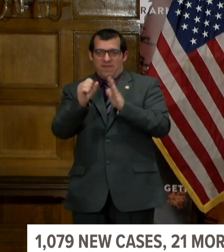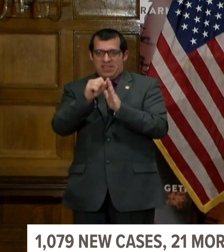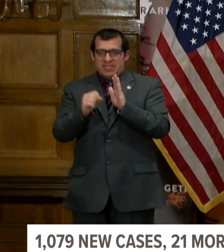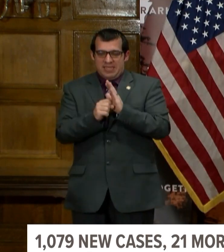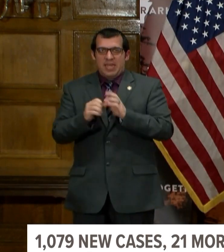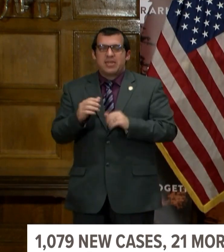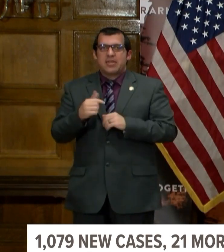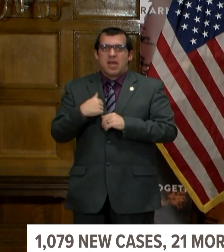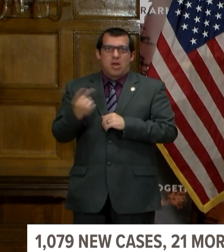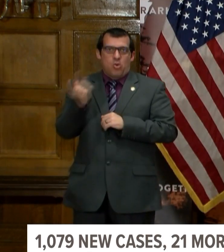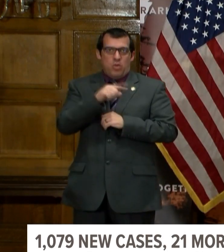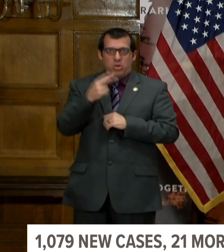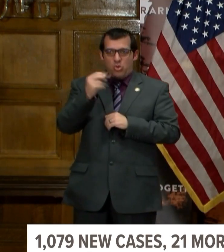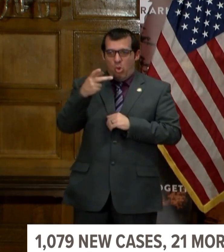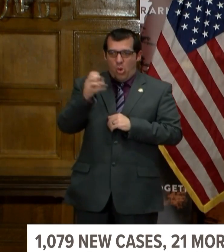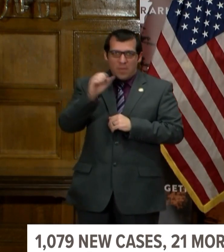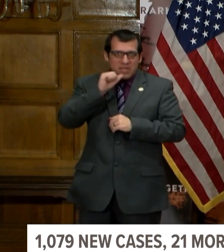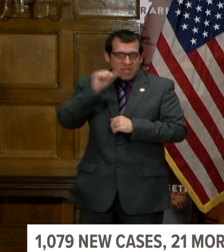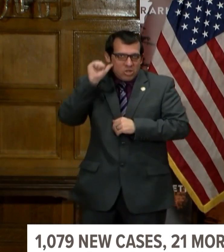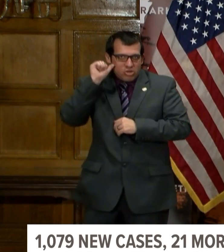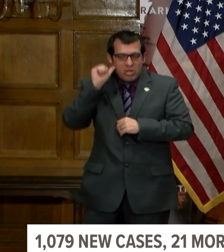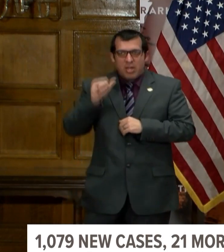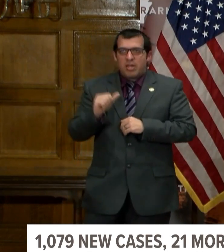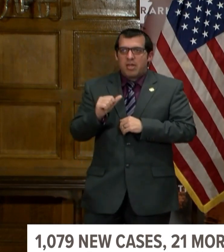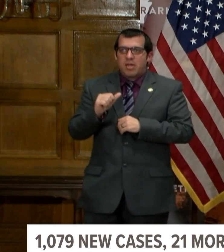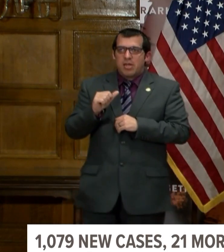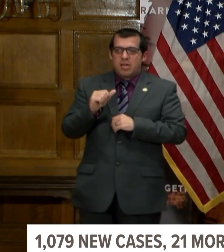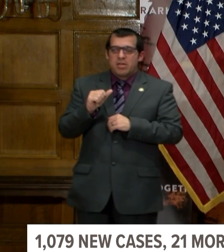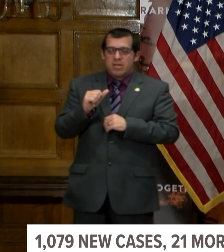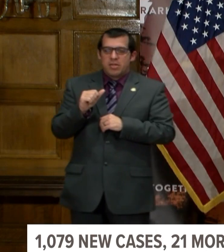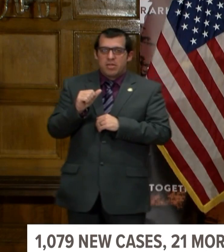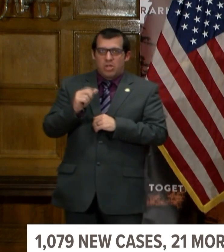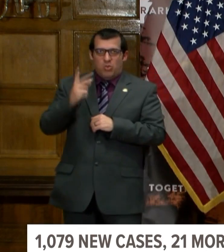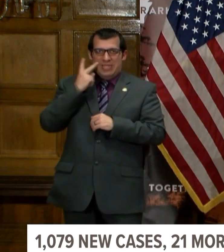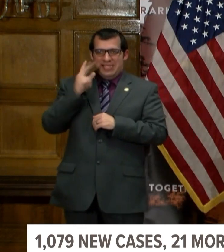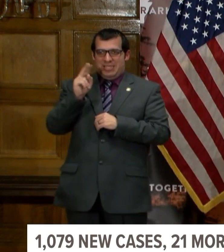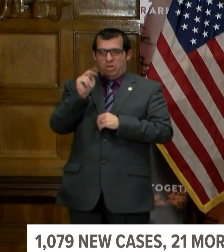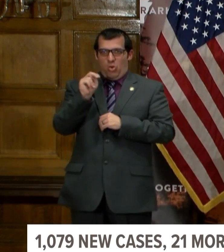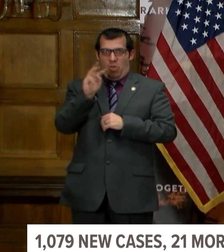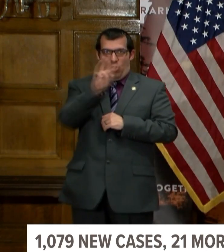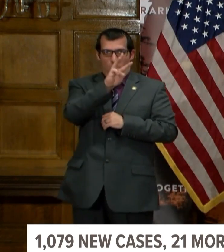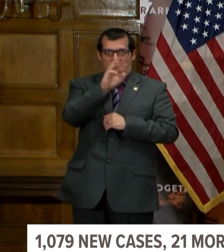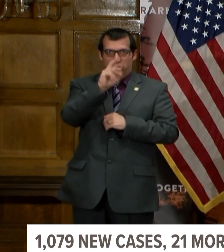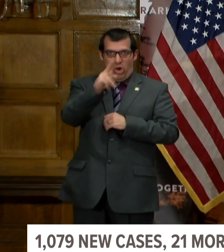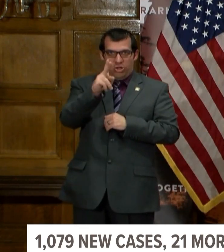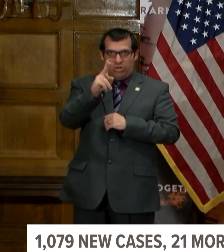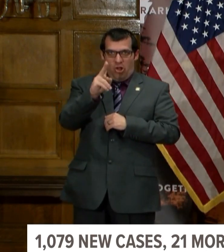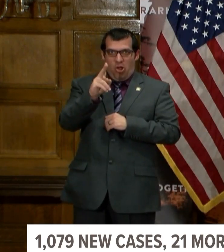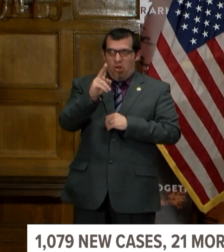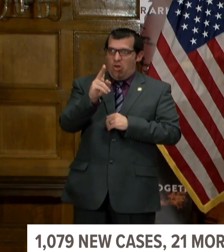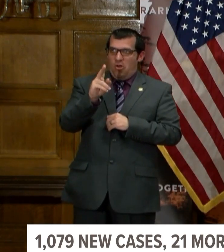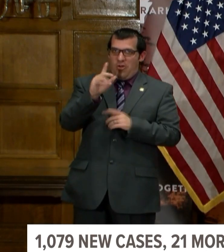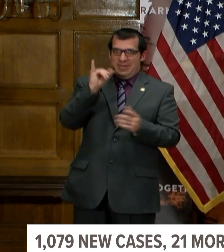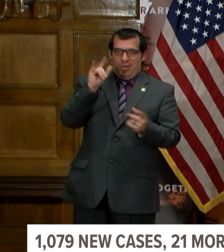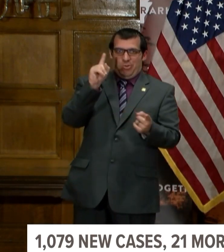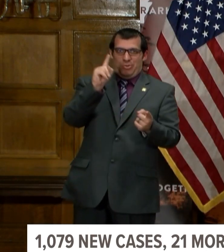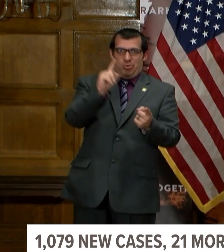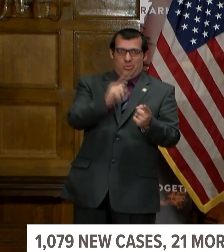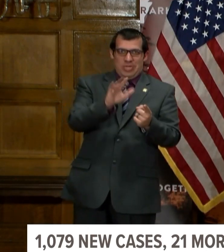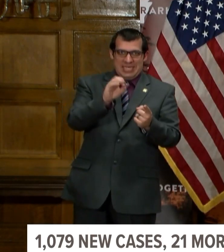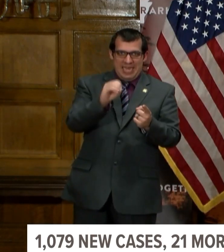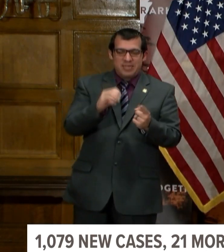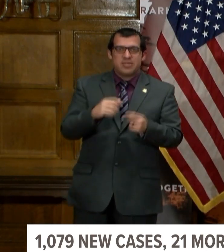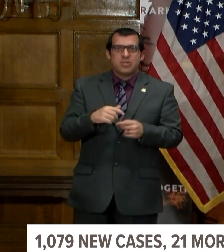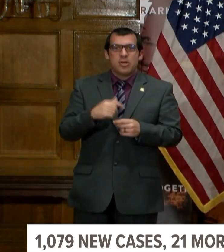down in Hope yesterday. We see Northwest Arkansas where you've had a reduction in cases. And so